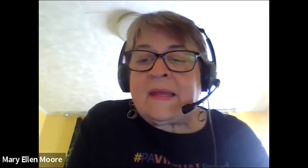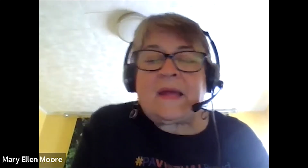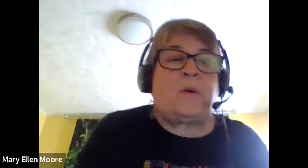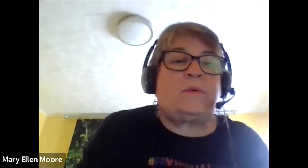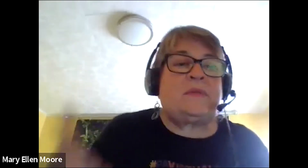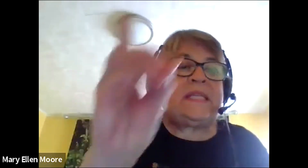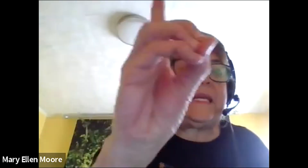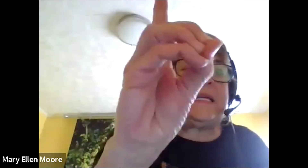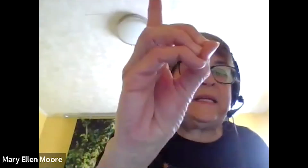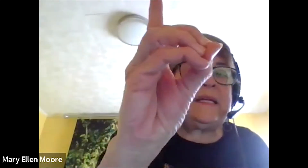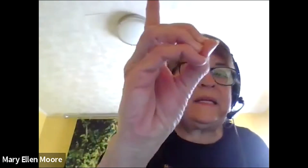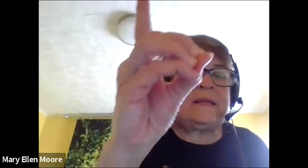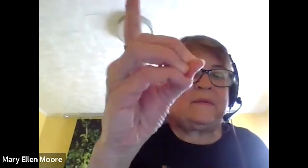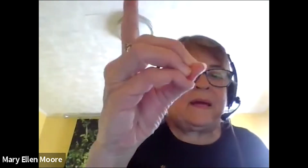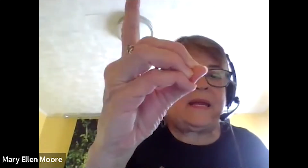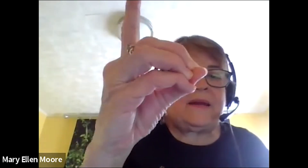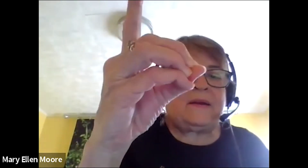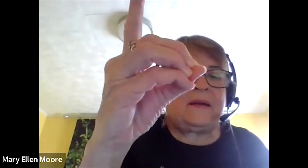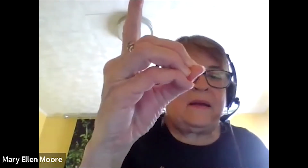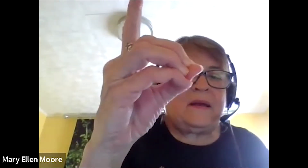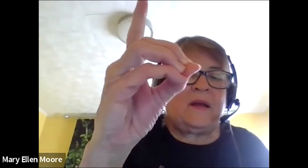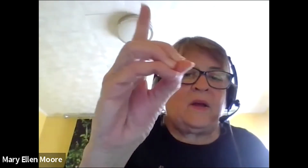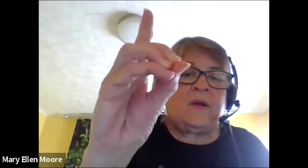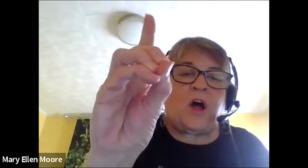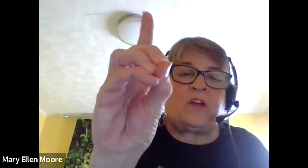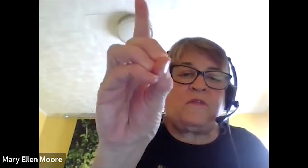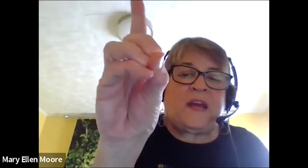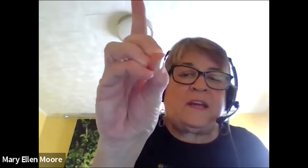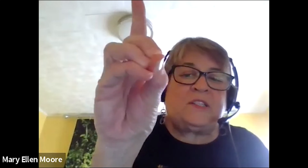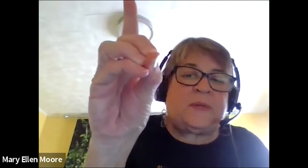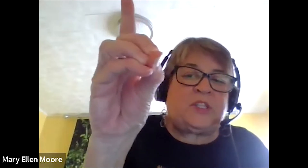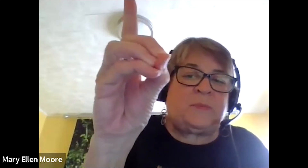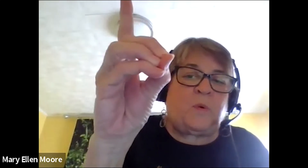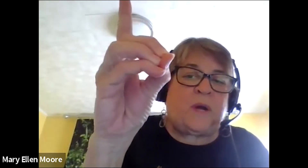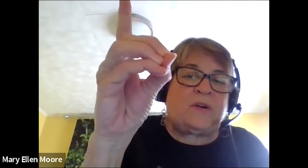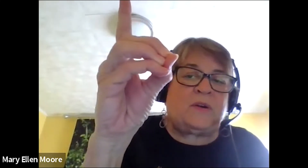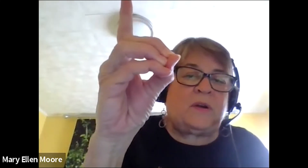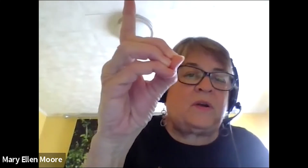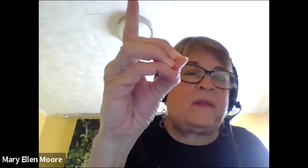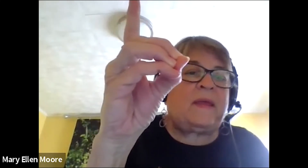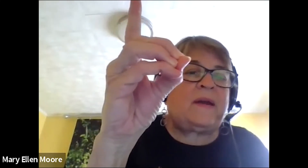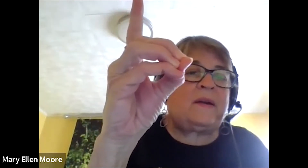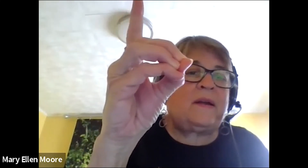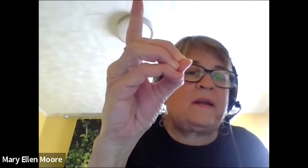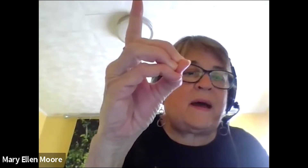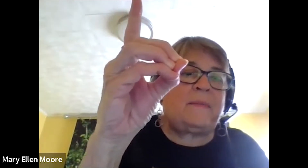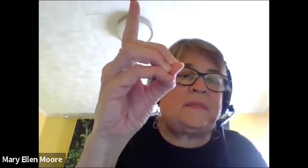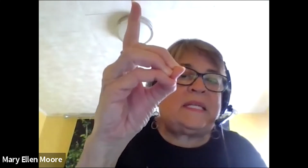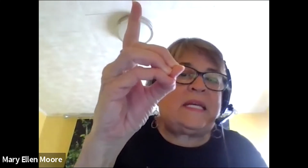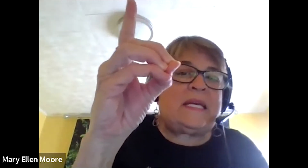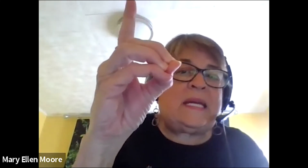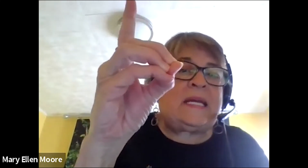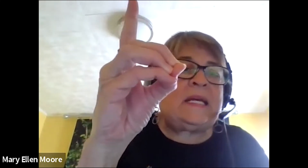Oh, D. Right here. All your fingers but your pointer on there. Yep. D.